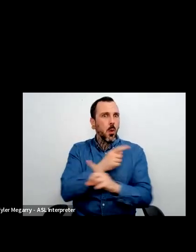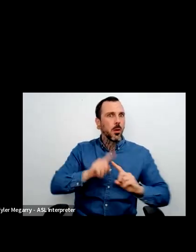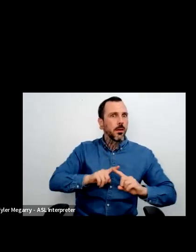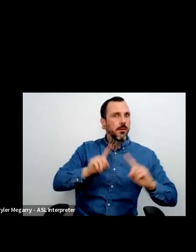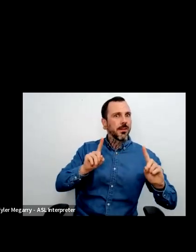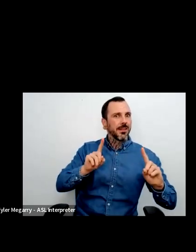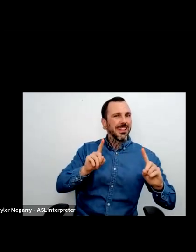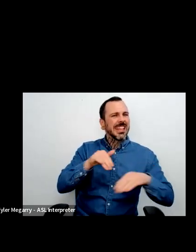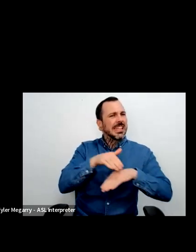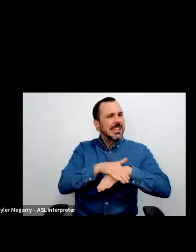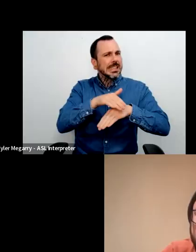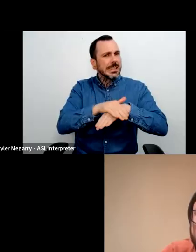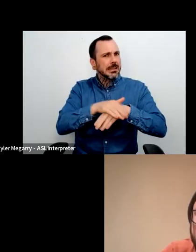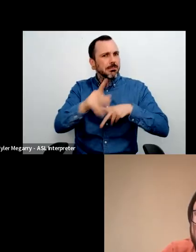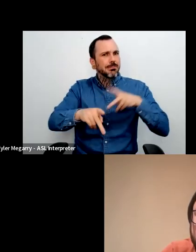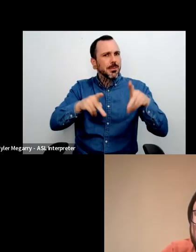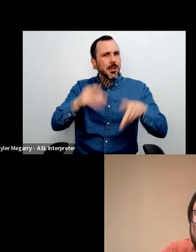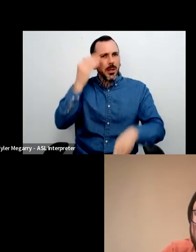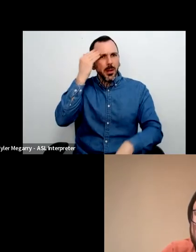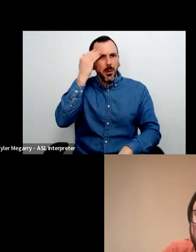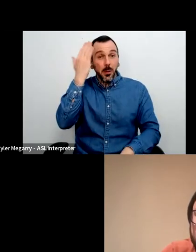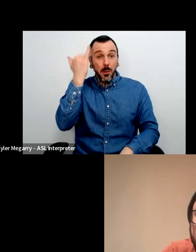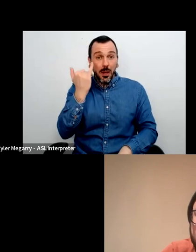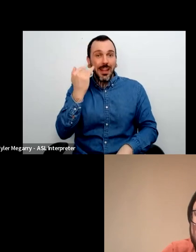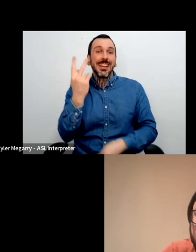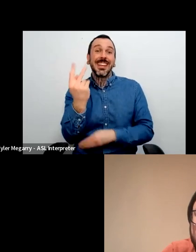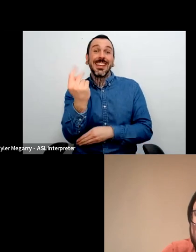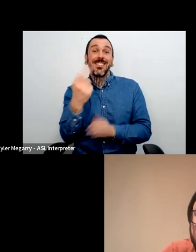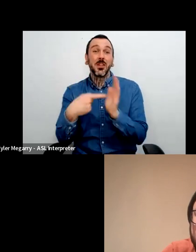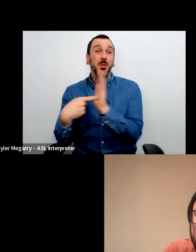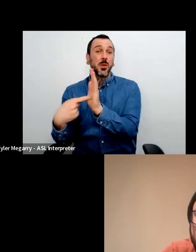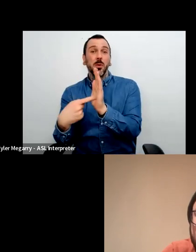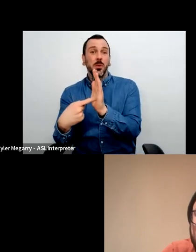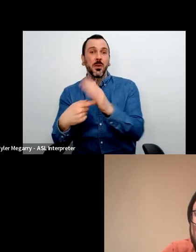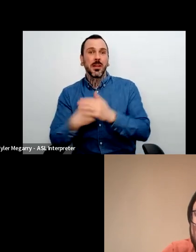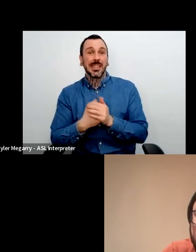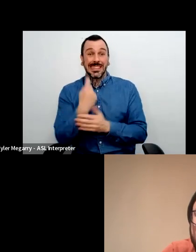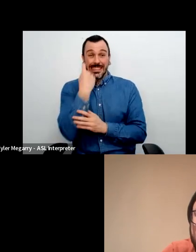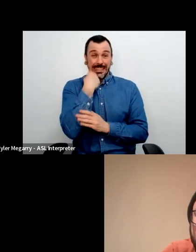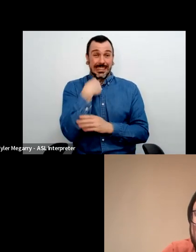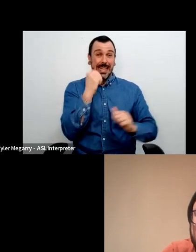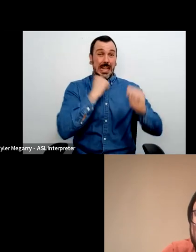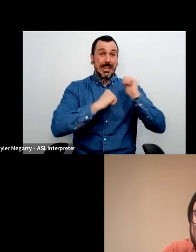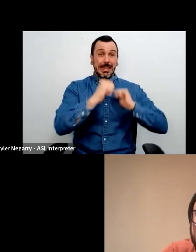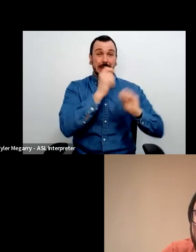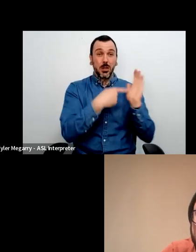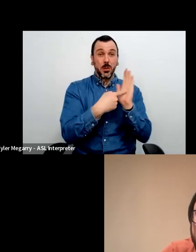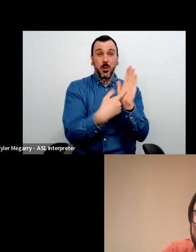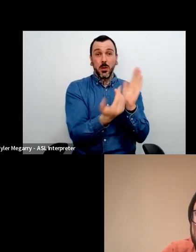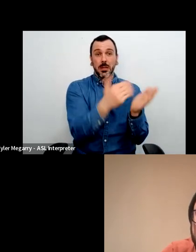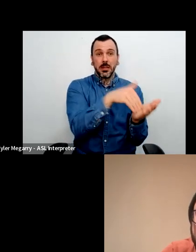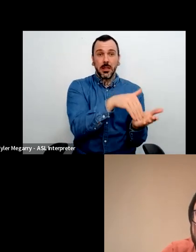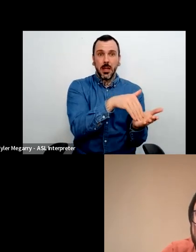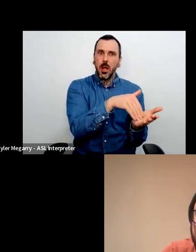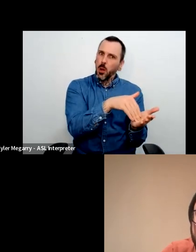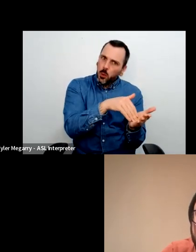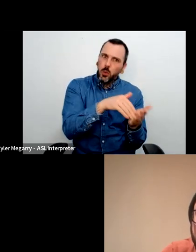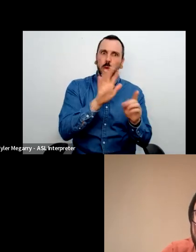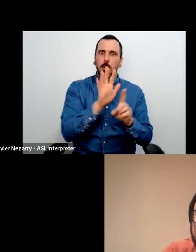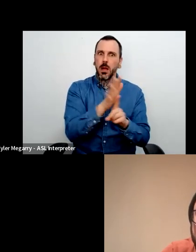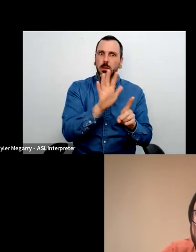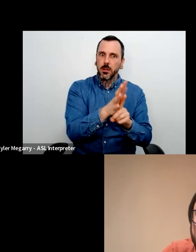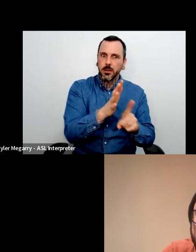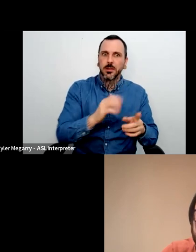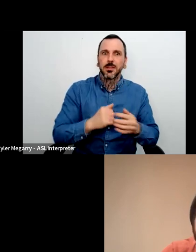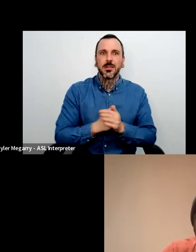was on television. And when they remounted the play, it was a huge hit a few years ago. I mean, it's a remarkable piece of work. I'm sorry,